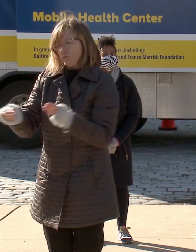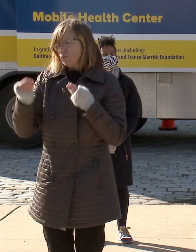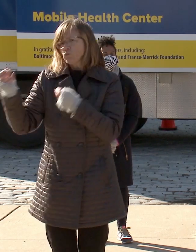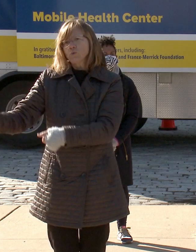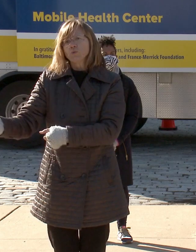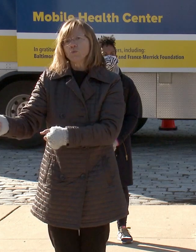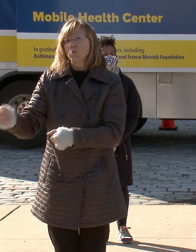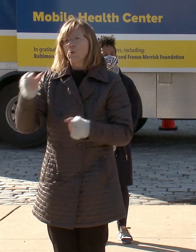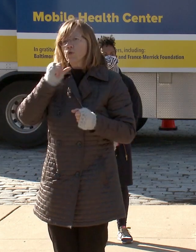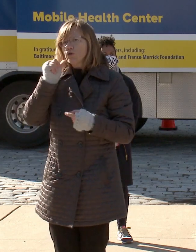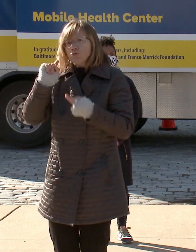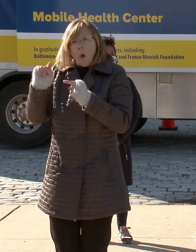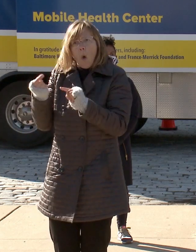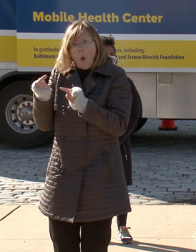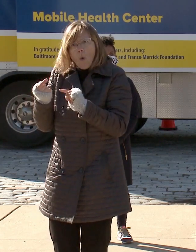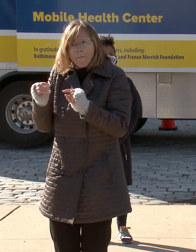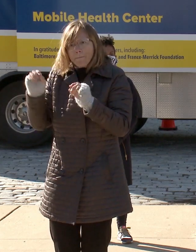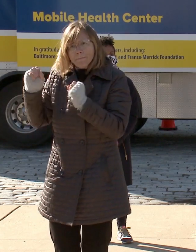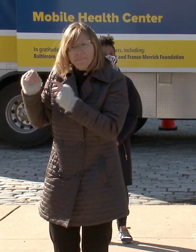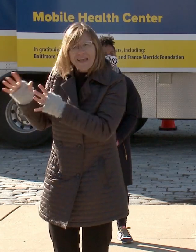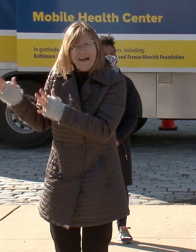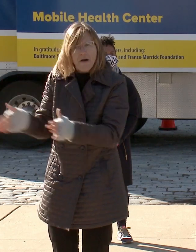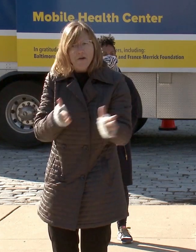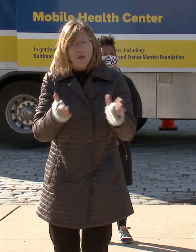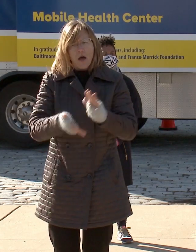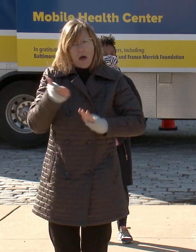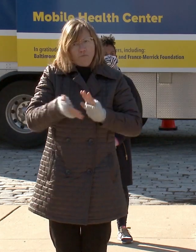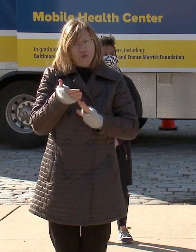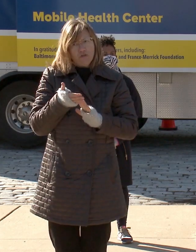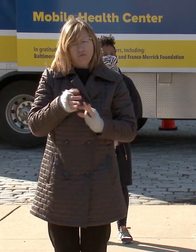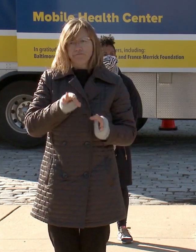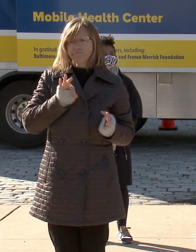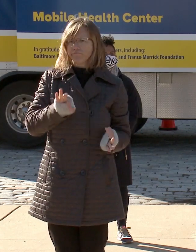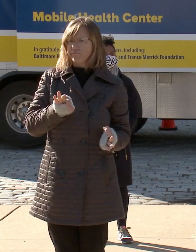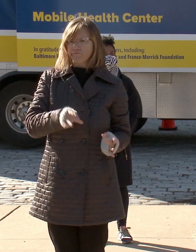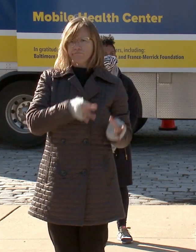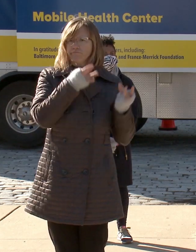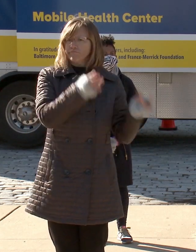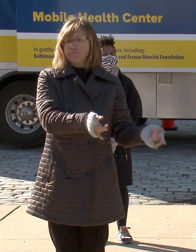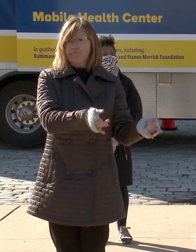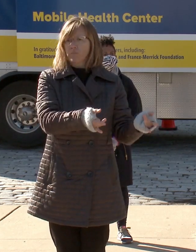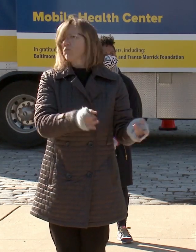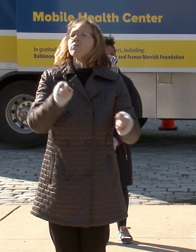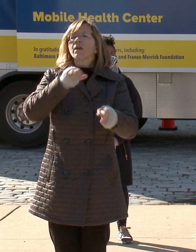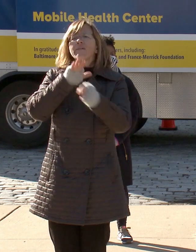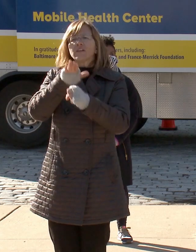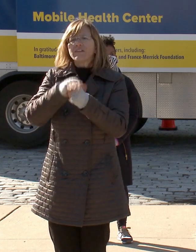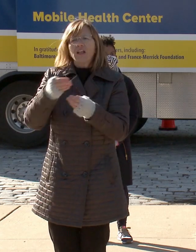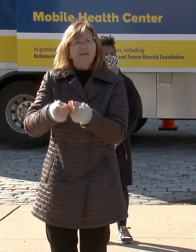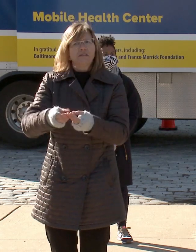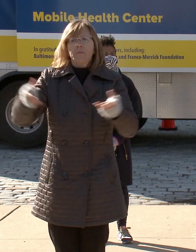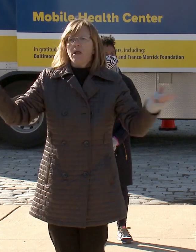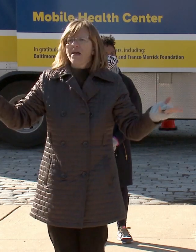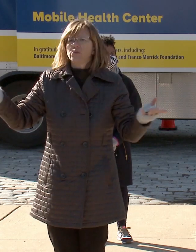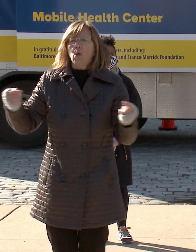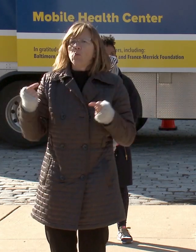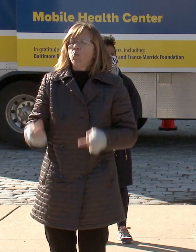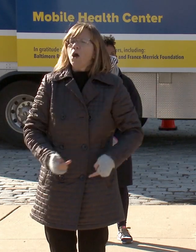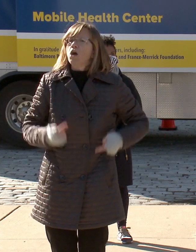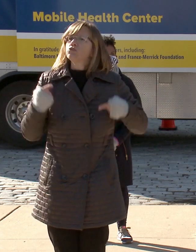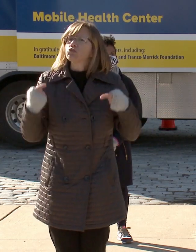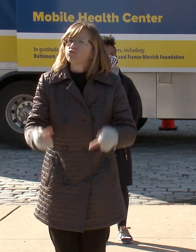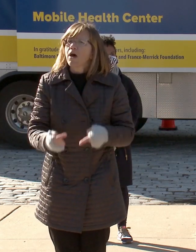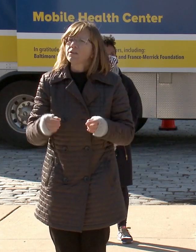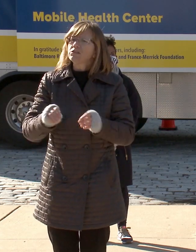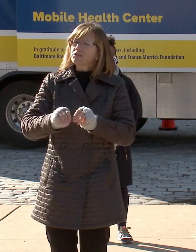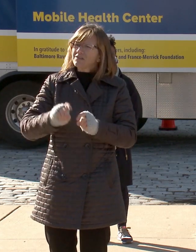and planning operations. Due to inadequate supply, we know we are struggling to distribute the vaccine to our residents in a